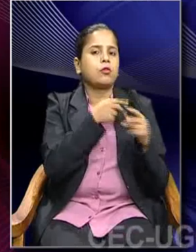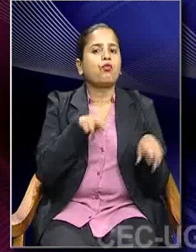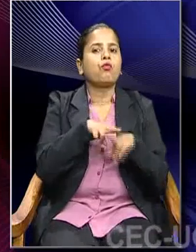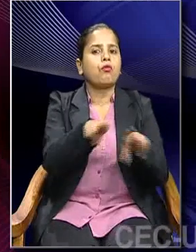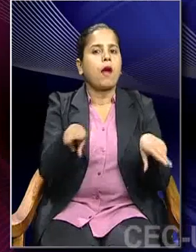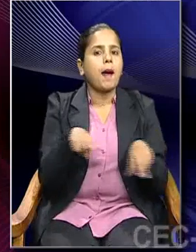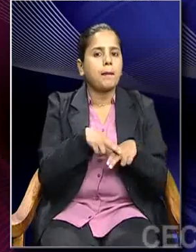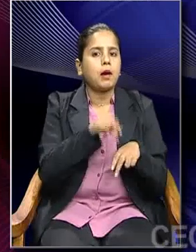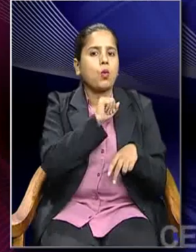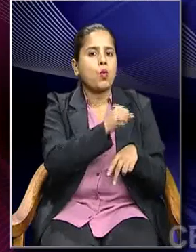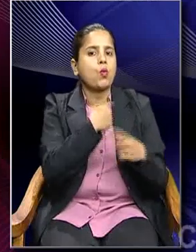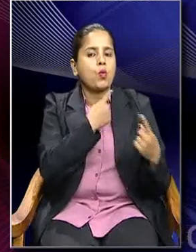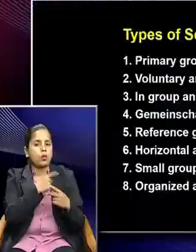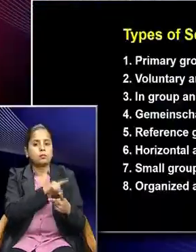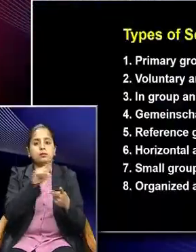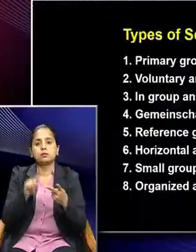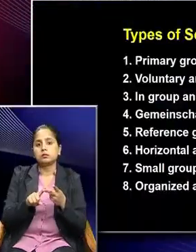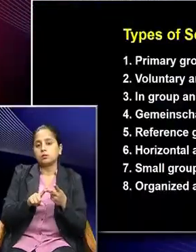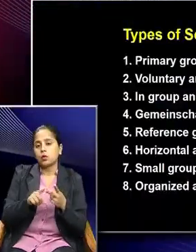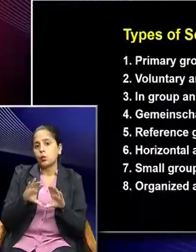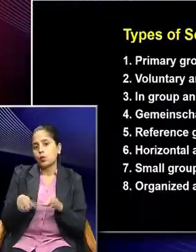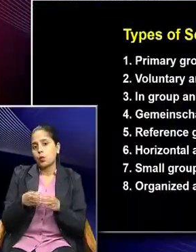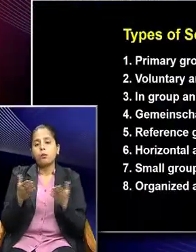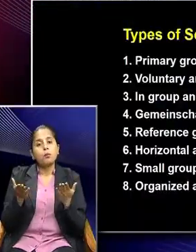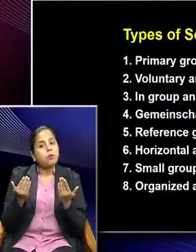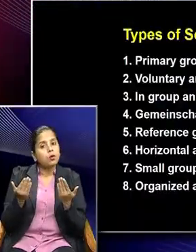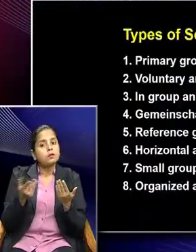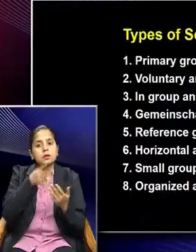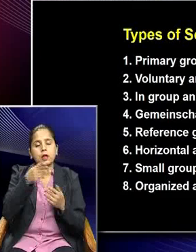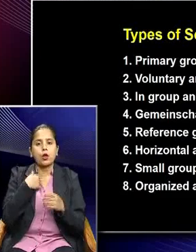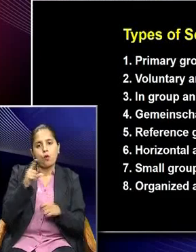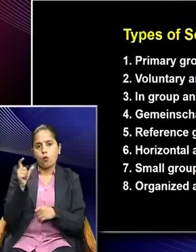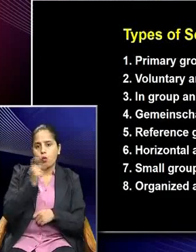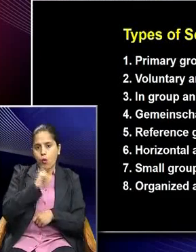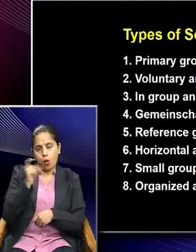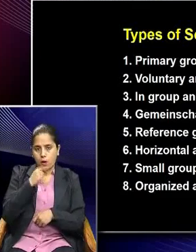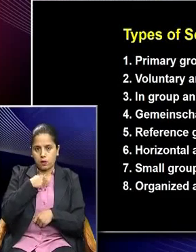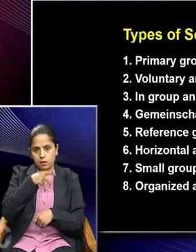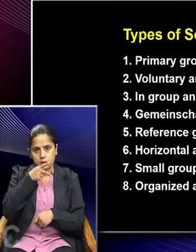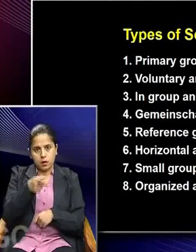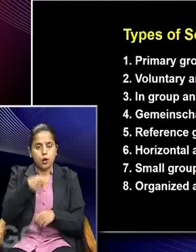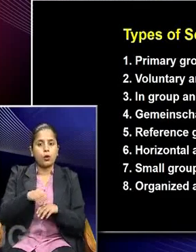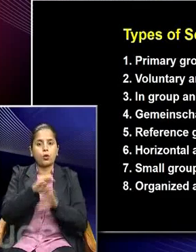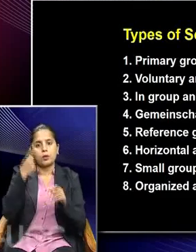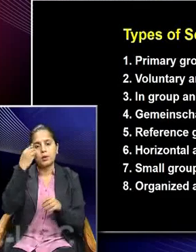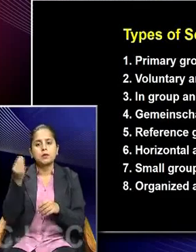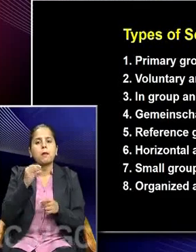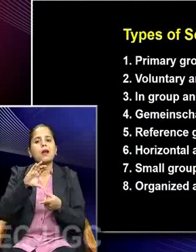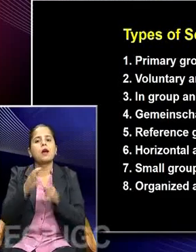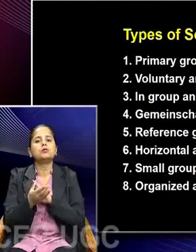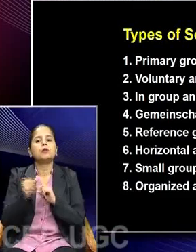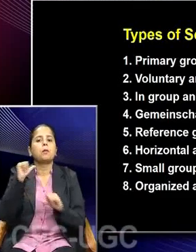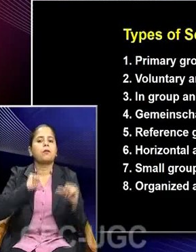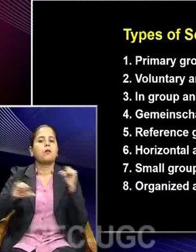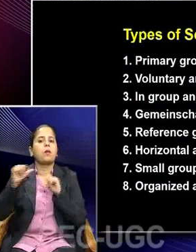is a primary group. The secondary group could be, say, in a college we form a group for some cultural performance.